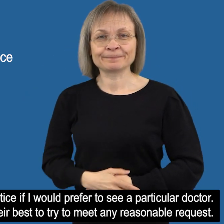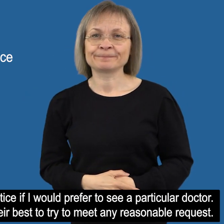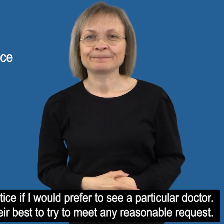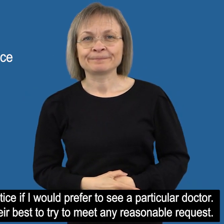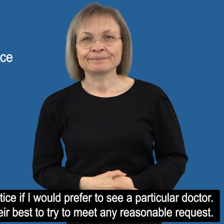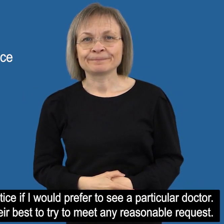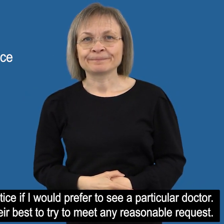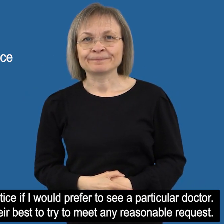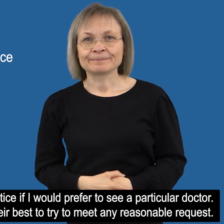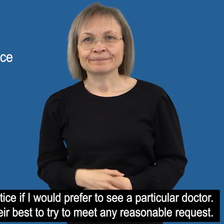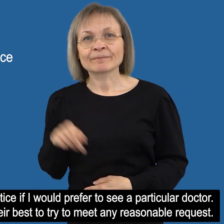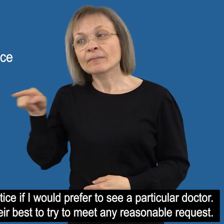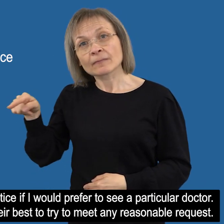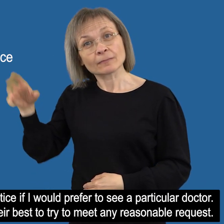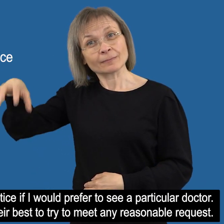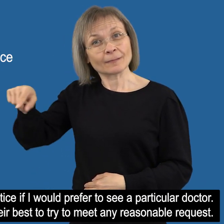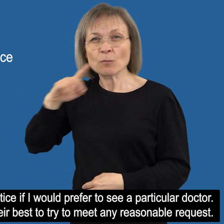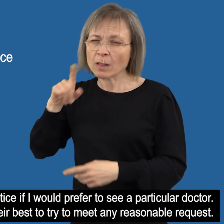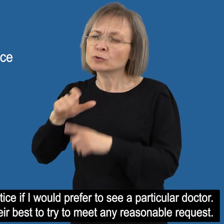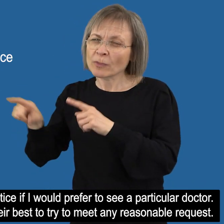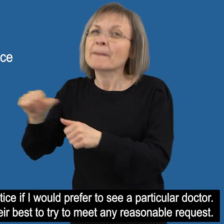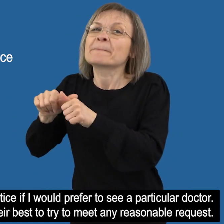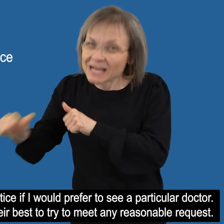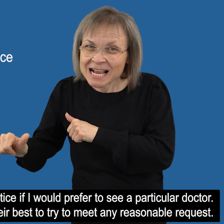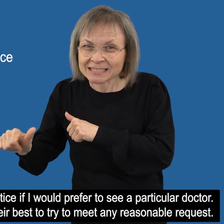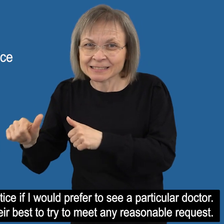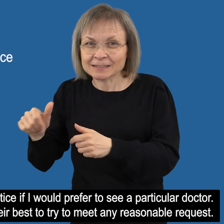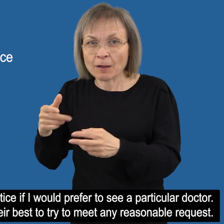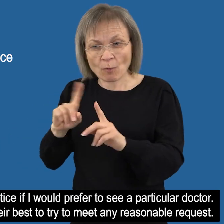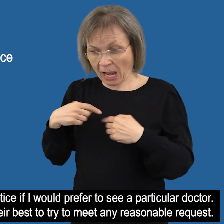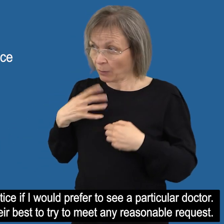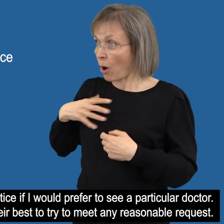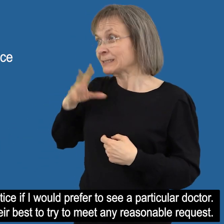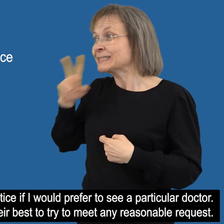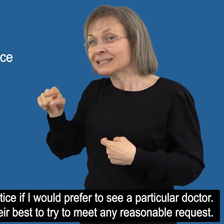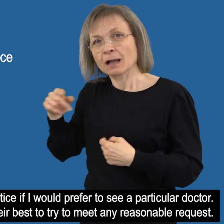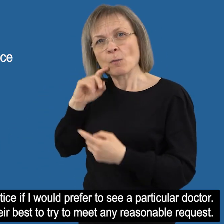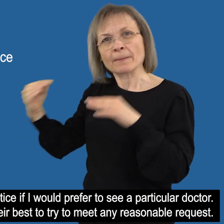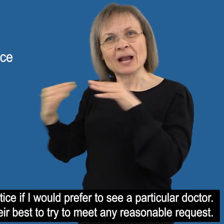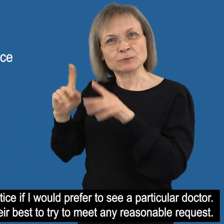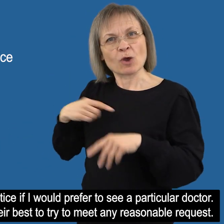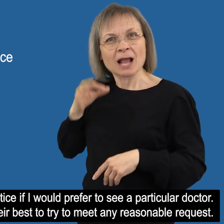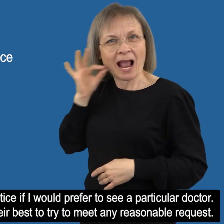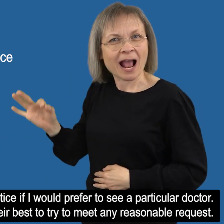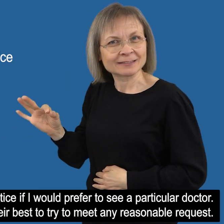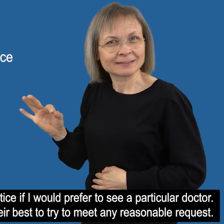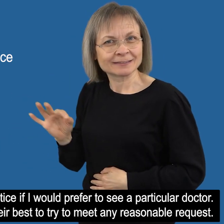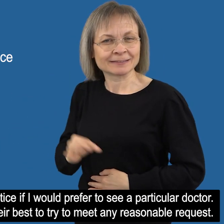do their best to try and meet any reasonable requests. A GP practice can remove me from their register in